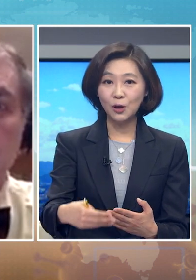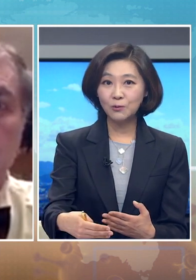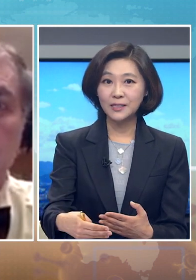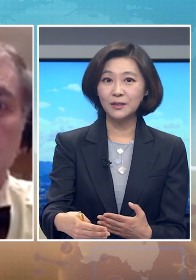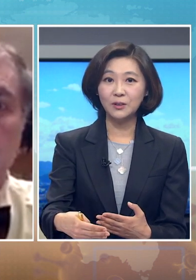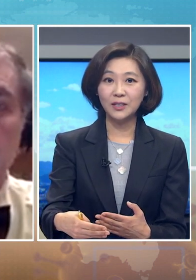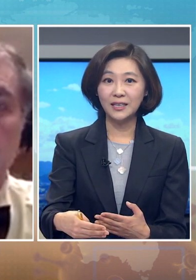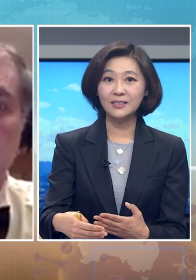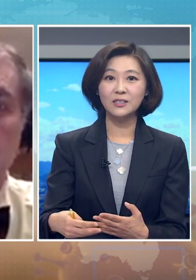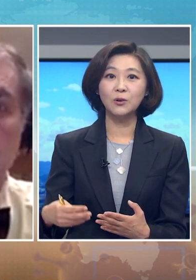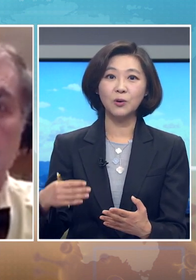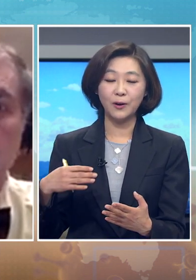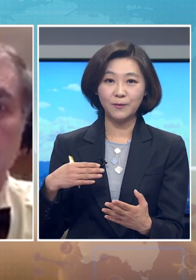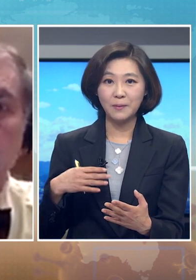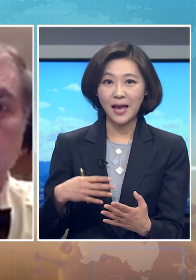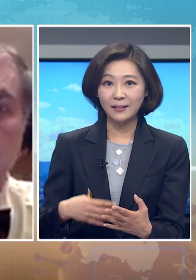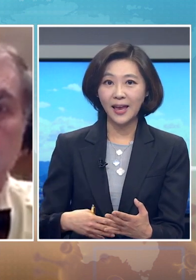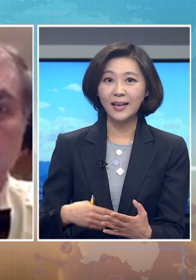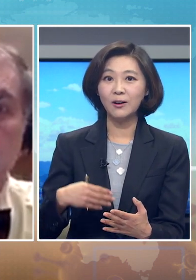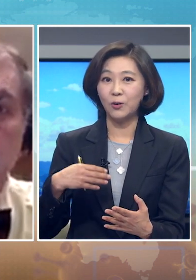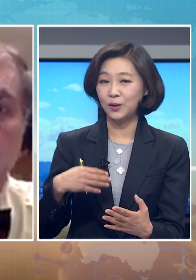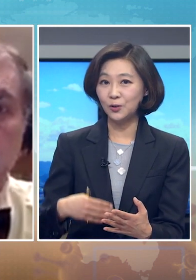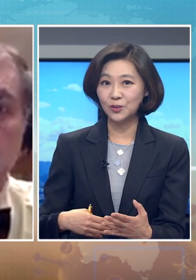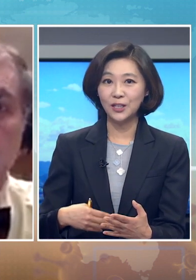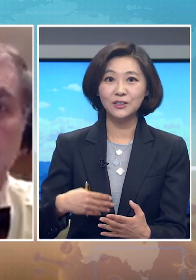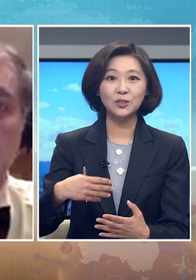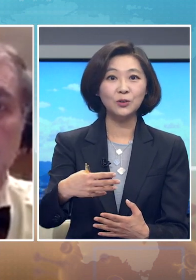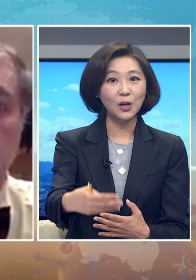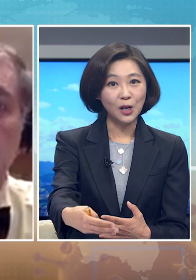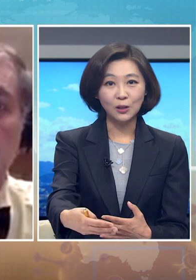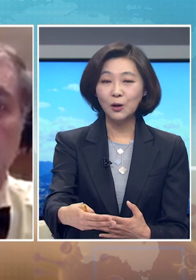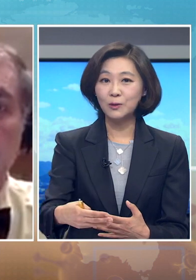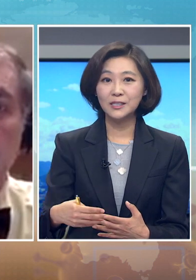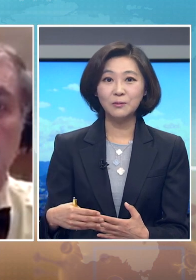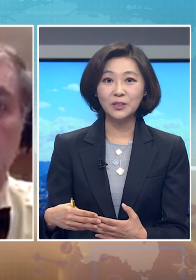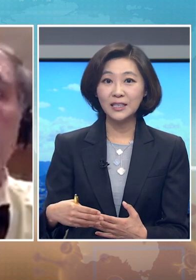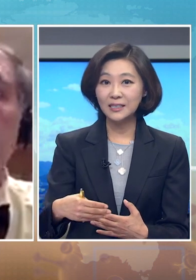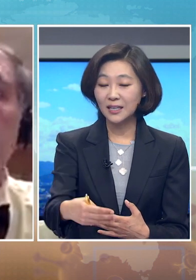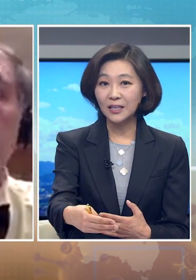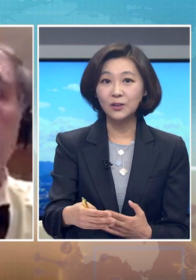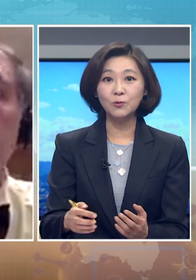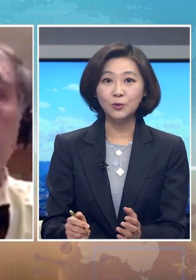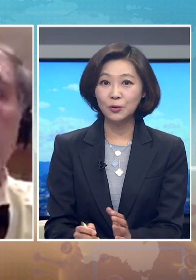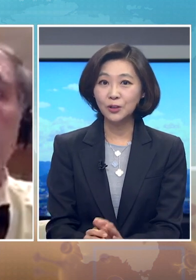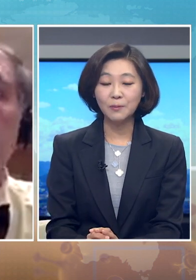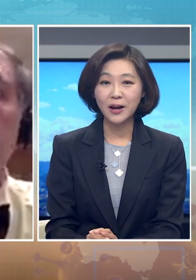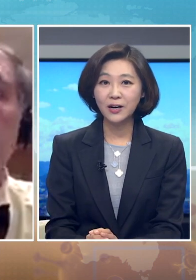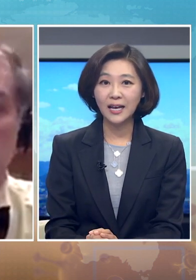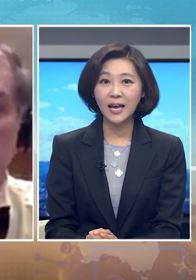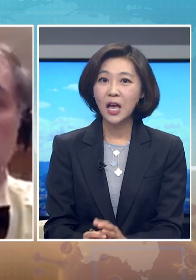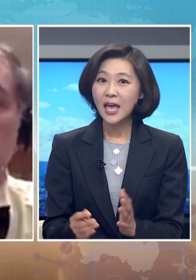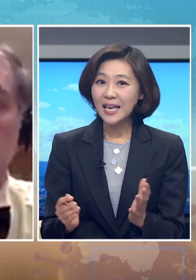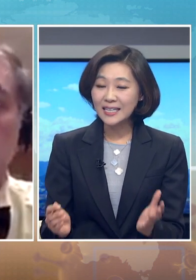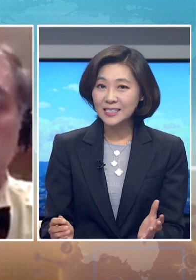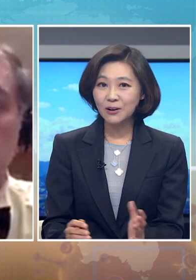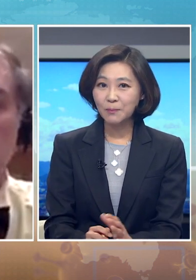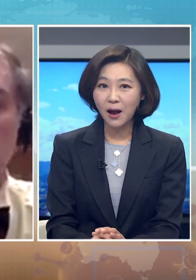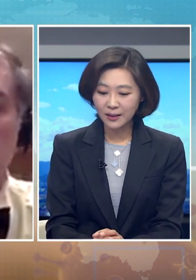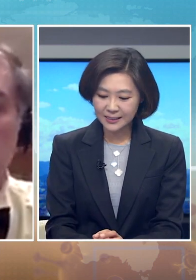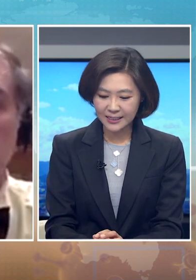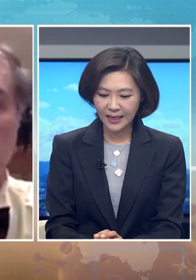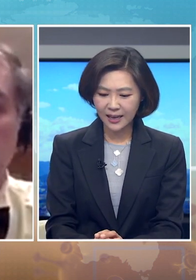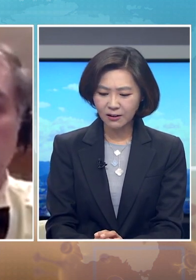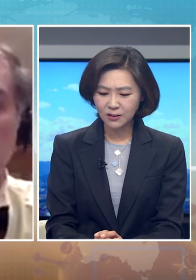to low-risk communities, so going from LA or Houston to low-risk communities in rural America. Is there